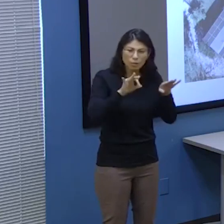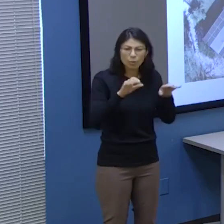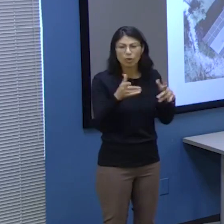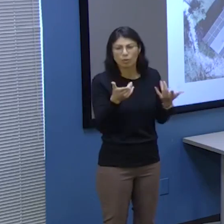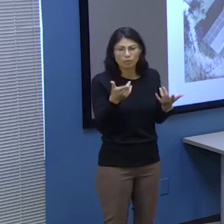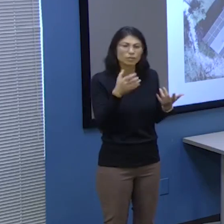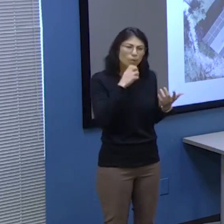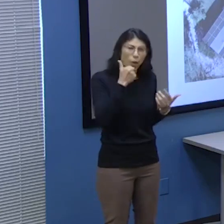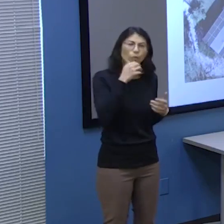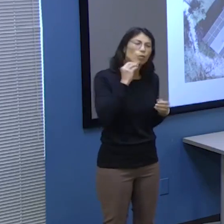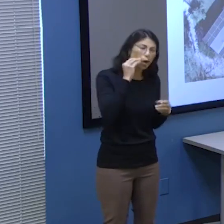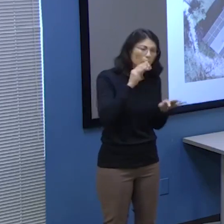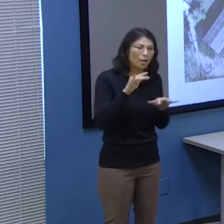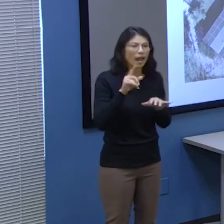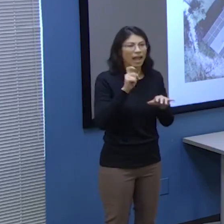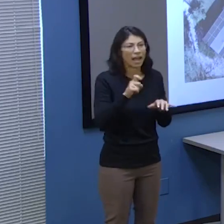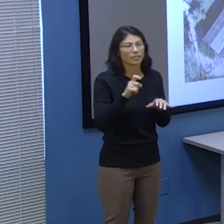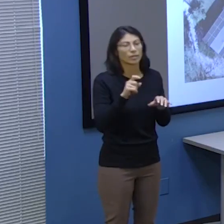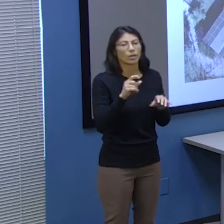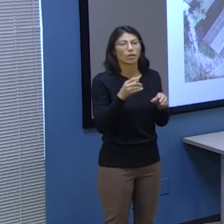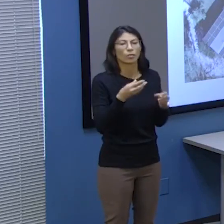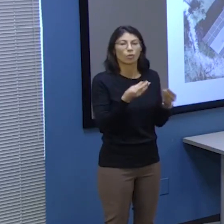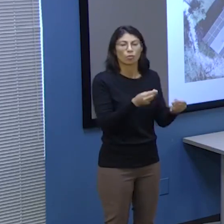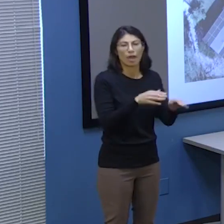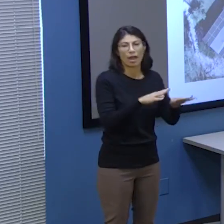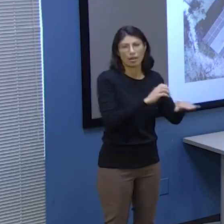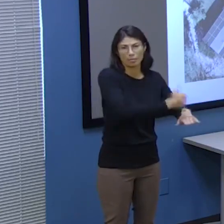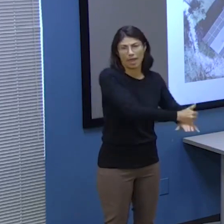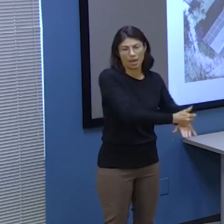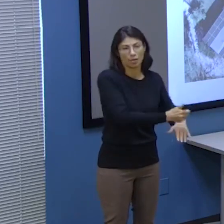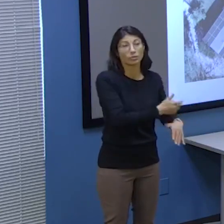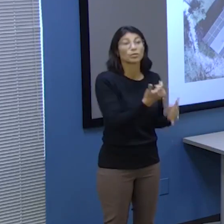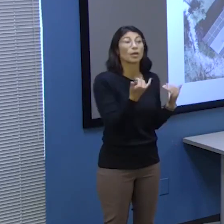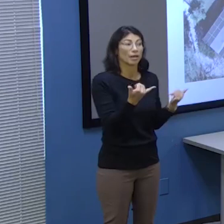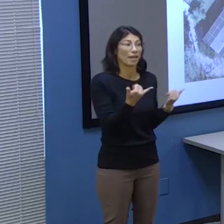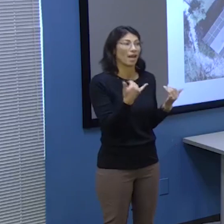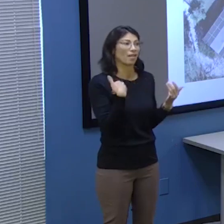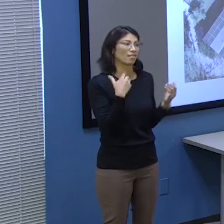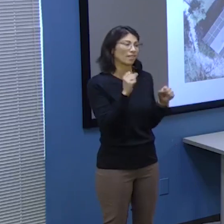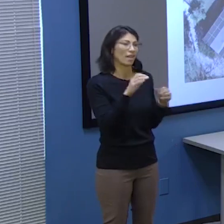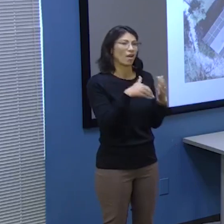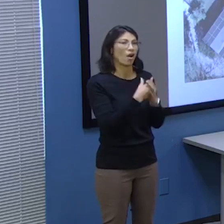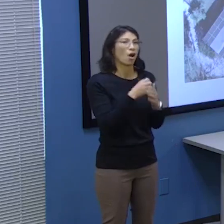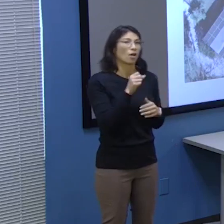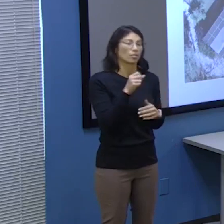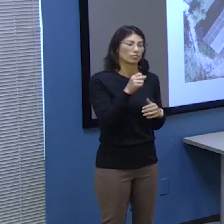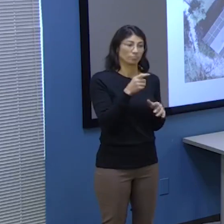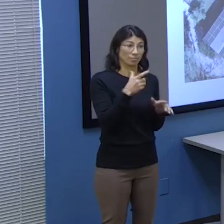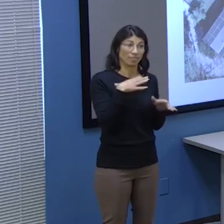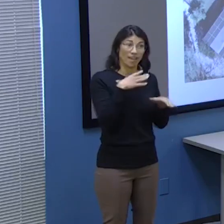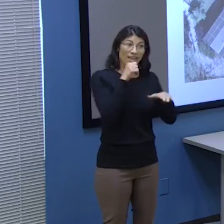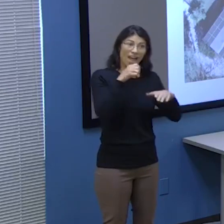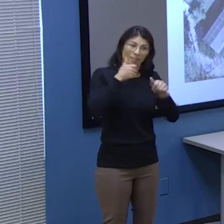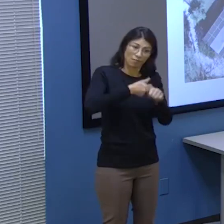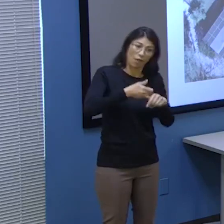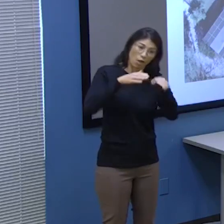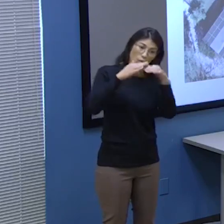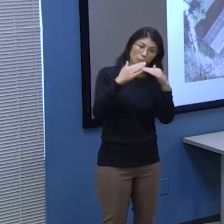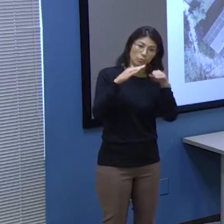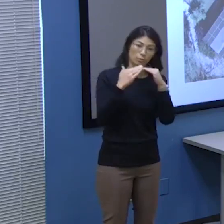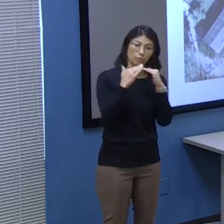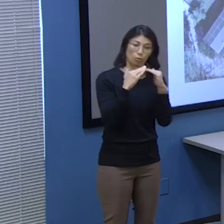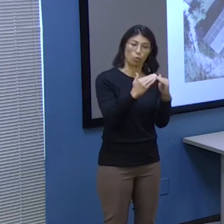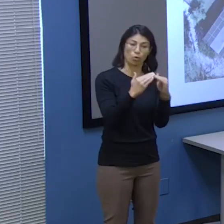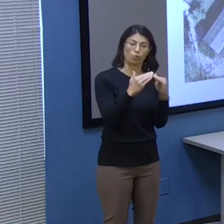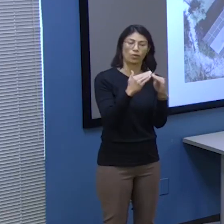yada, yada, we have to go to a ground mount. So now I can make it all south-facing, which is much more